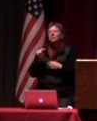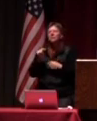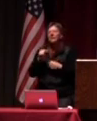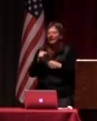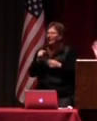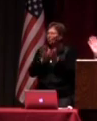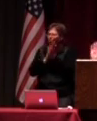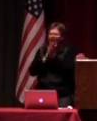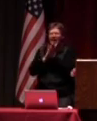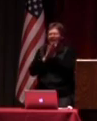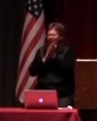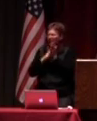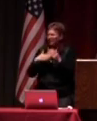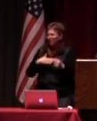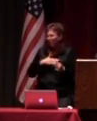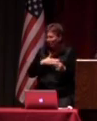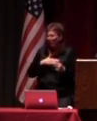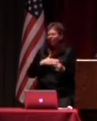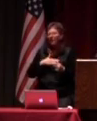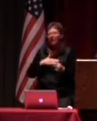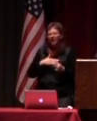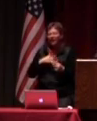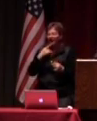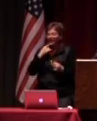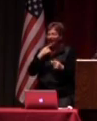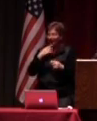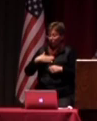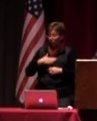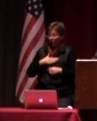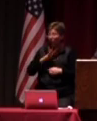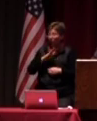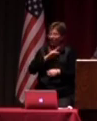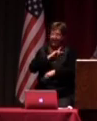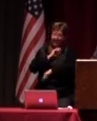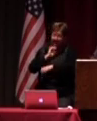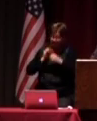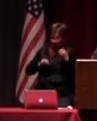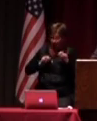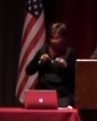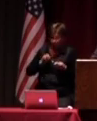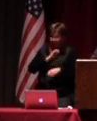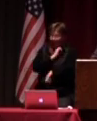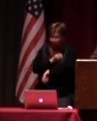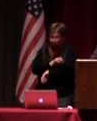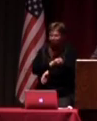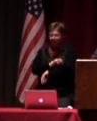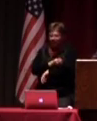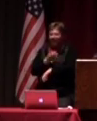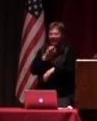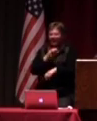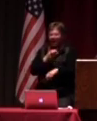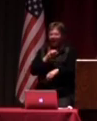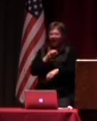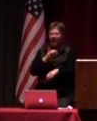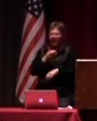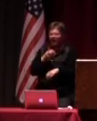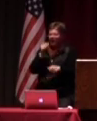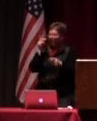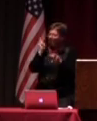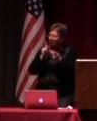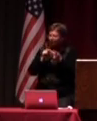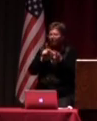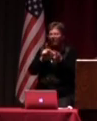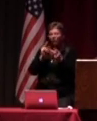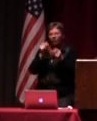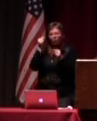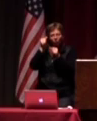He praises, and now I'm quoting Roberts himself, Napoleon's protean energy, grand purpose, literary talent, near perfect recall, superb